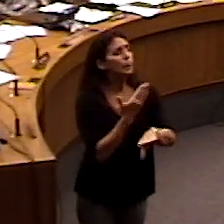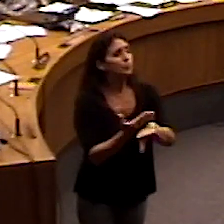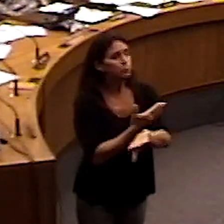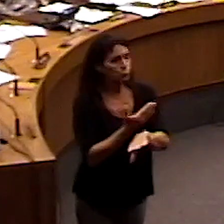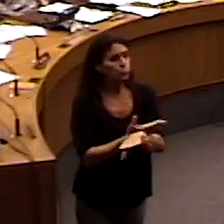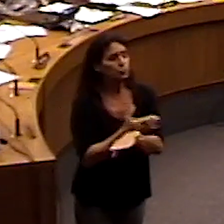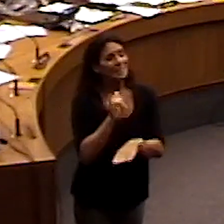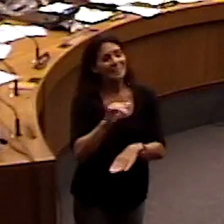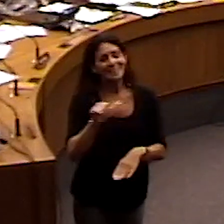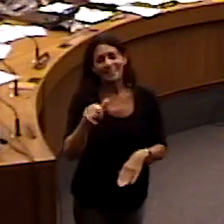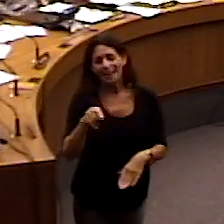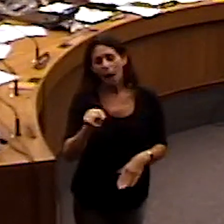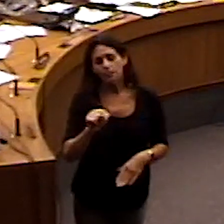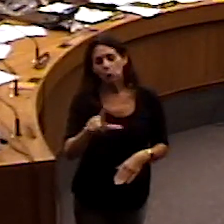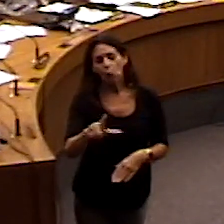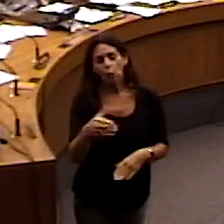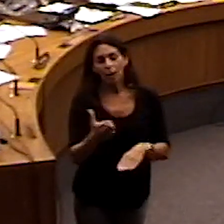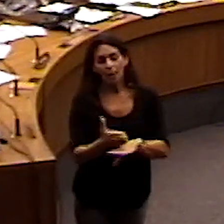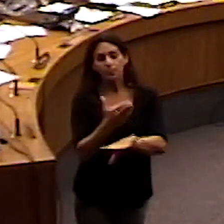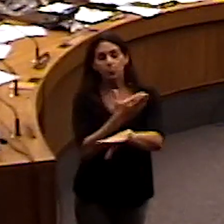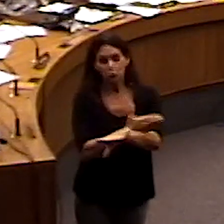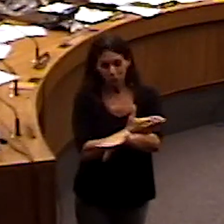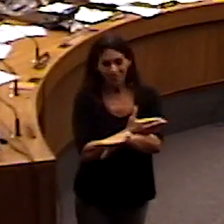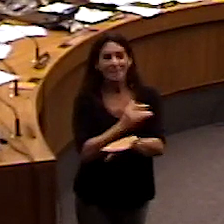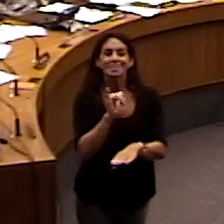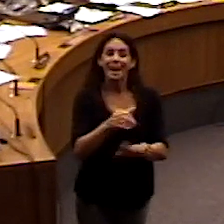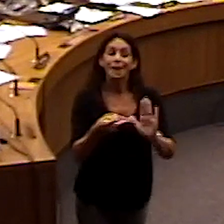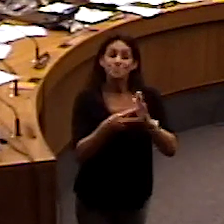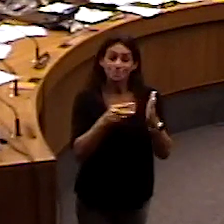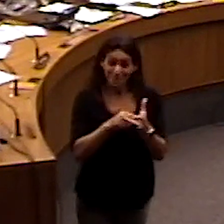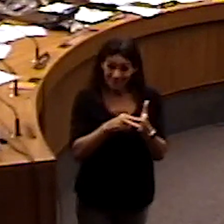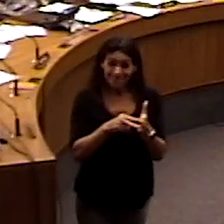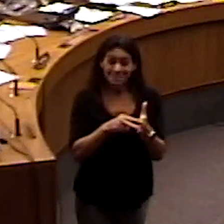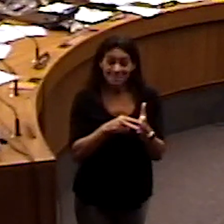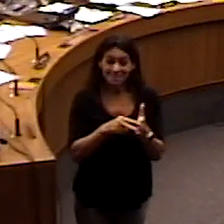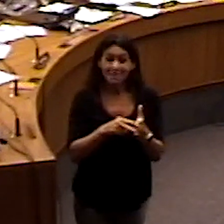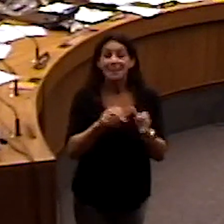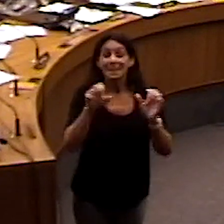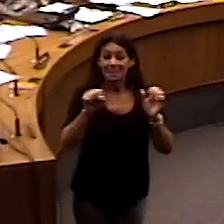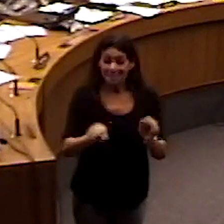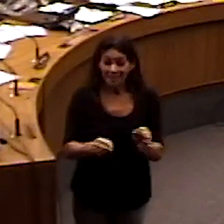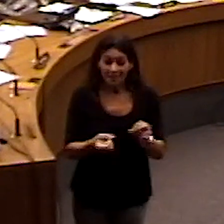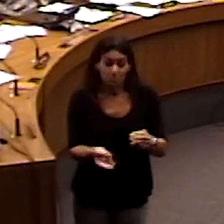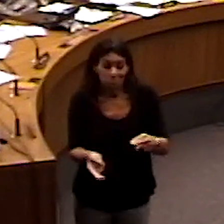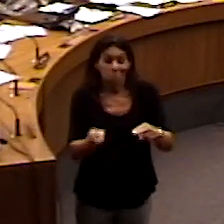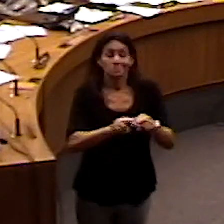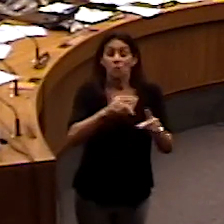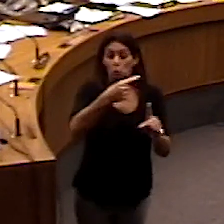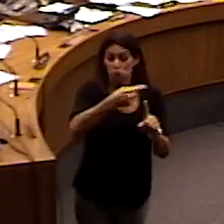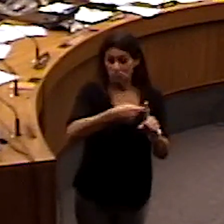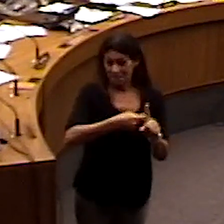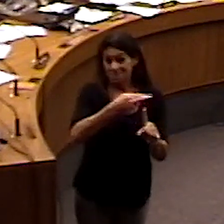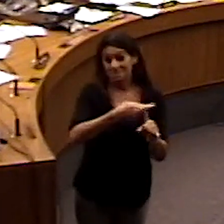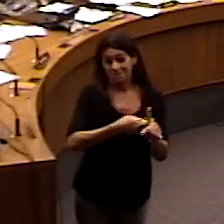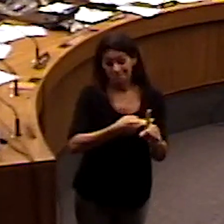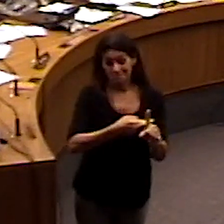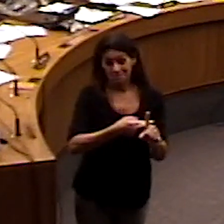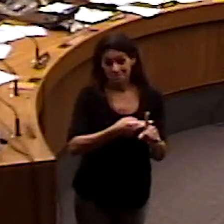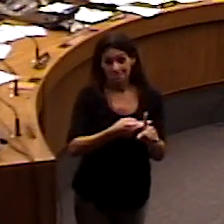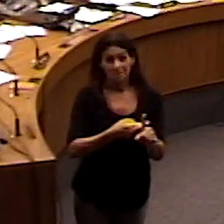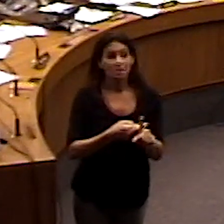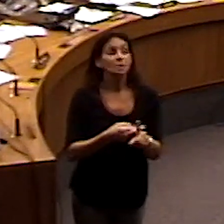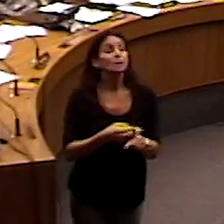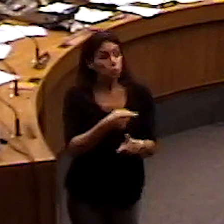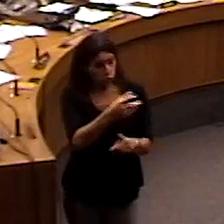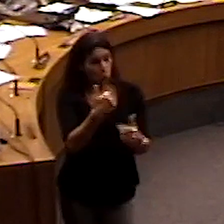improvements, they're allowed to get a rent increase. So you are not without remedies, but the remedies that you